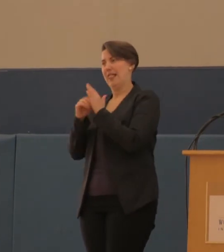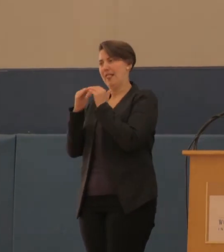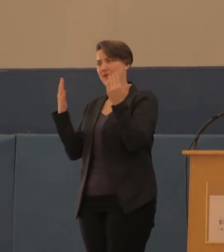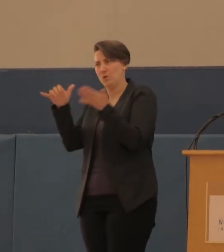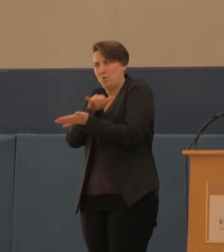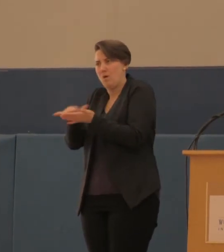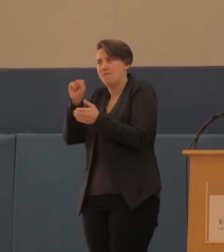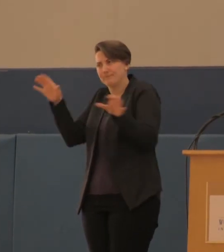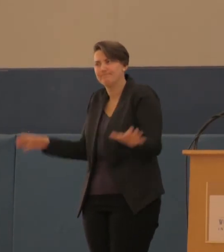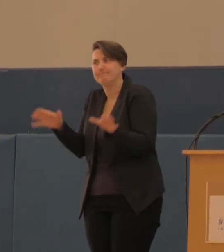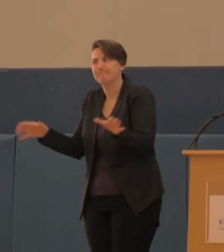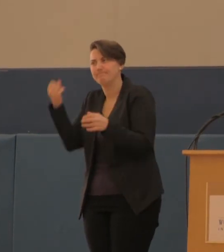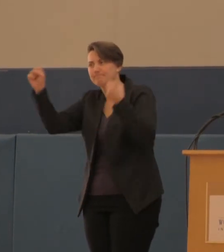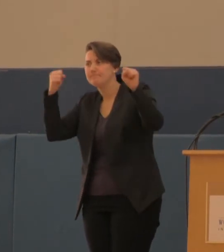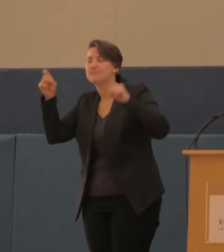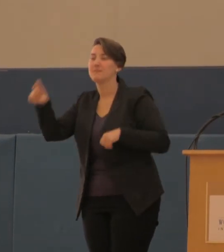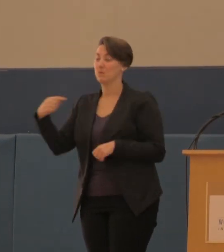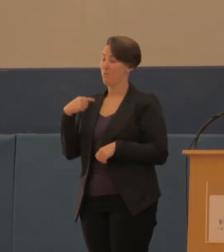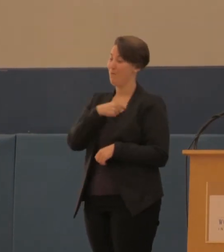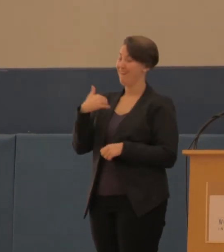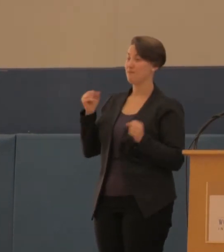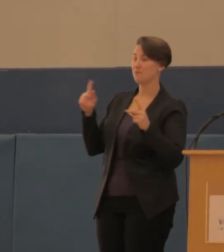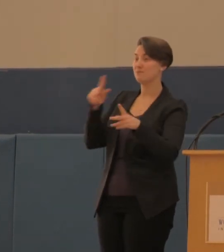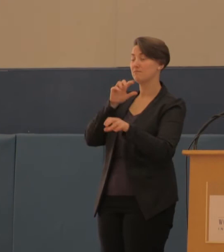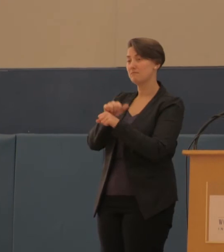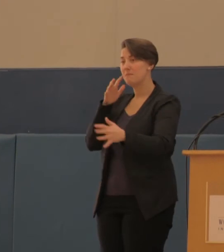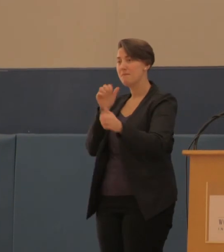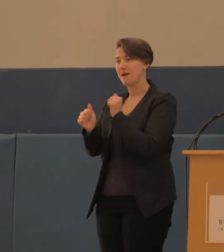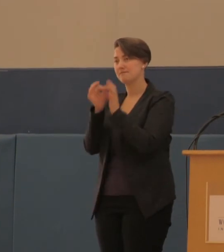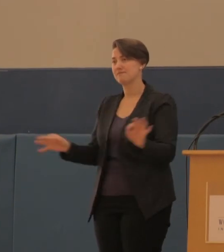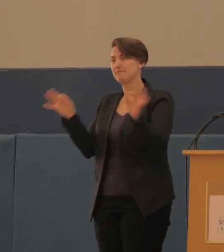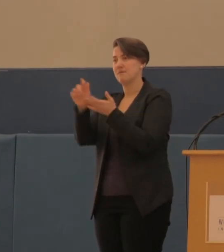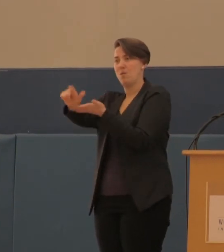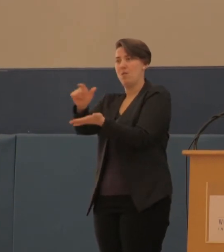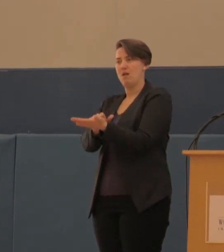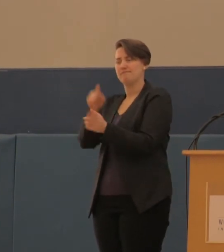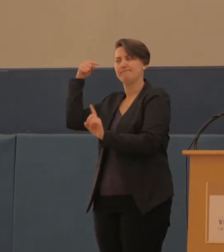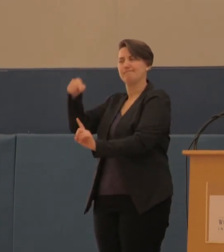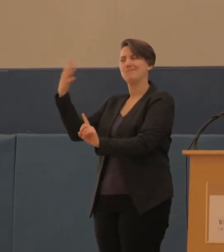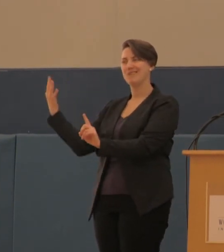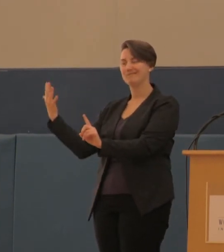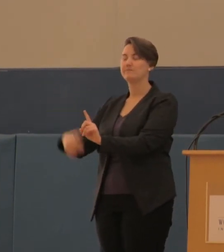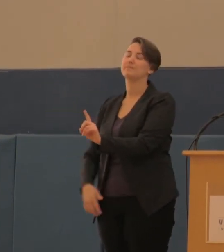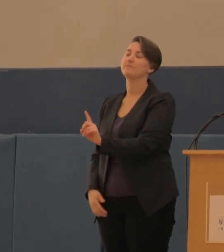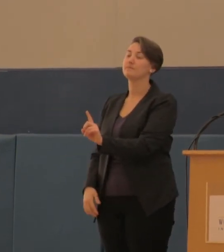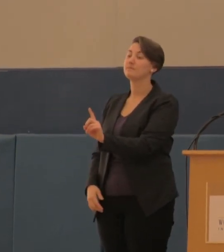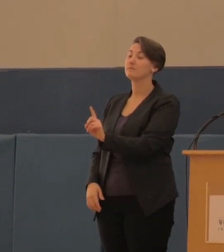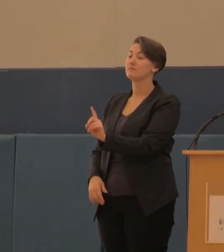York. We have the opportunity to pass critical legislation. Here's what we are focusing on.